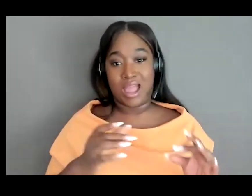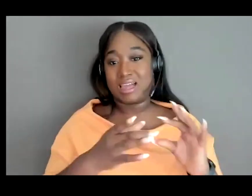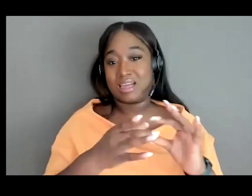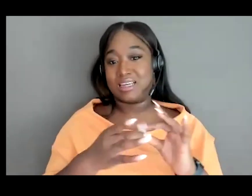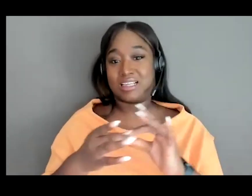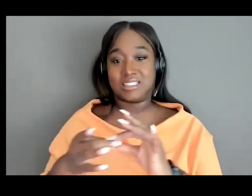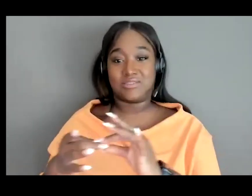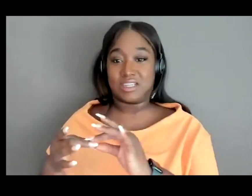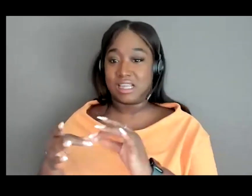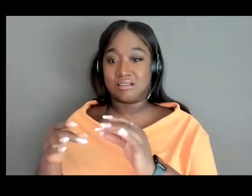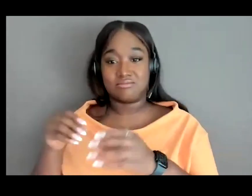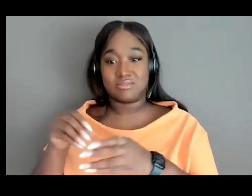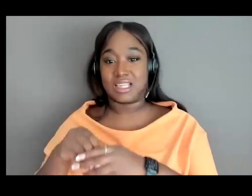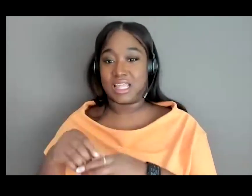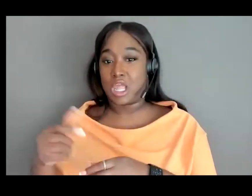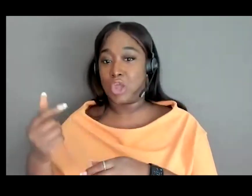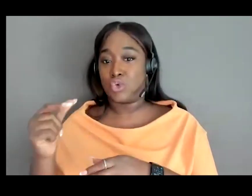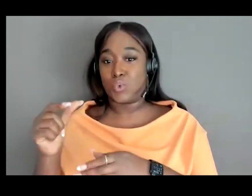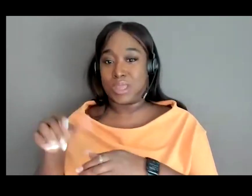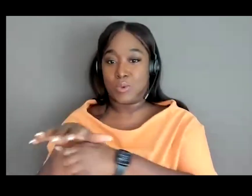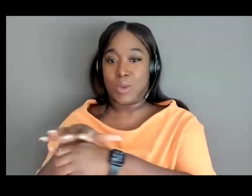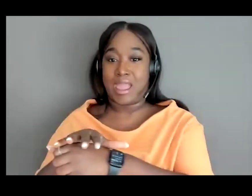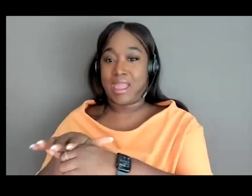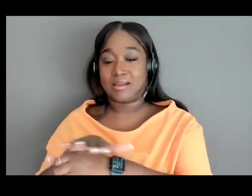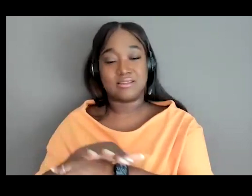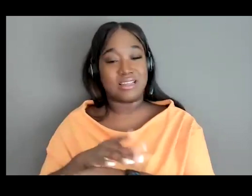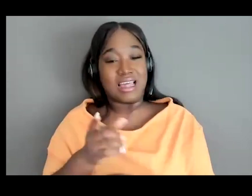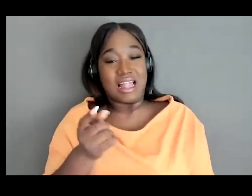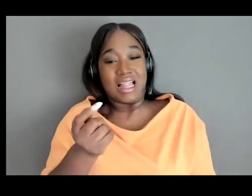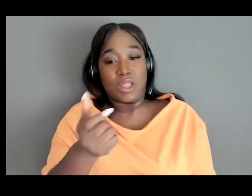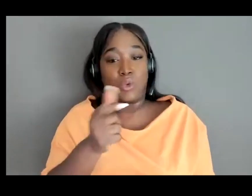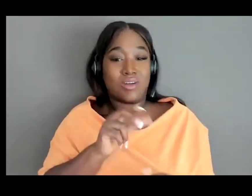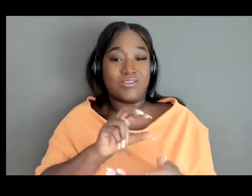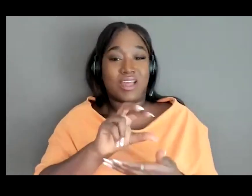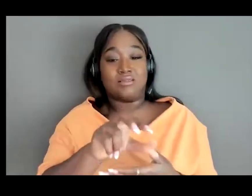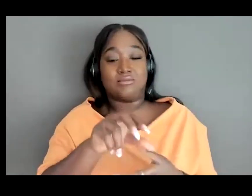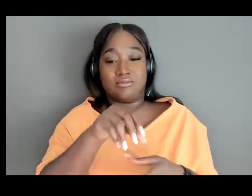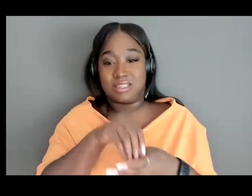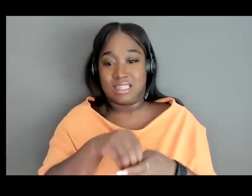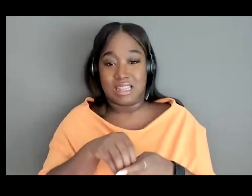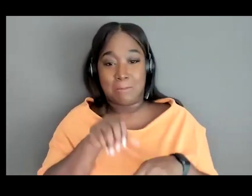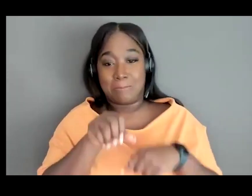between greenways. There's little investment in bike lanes.